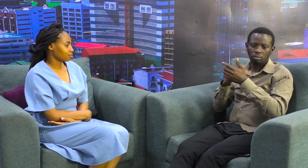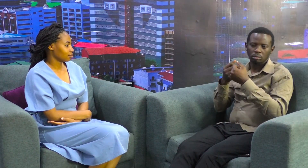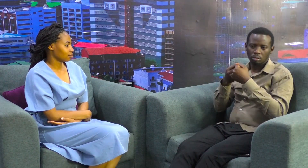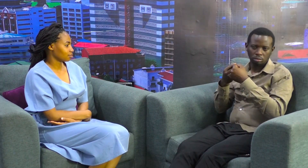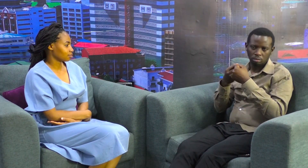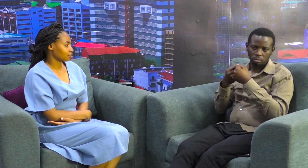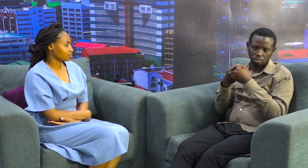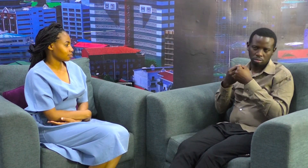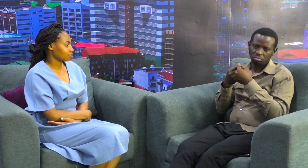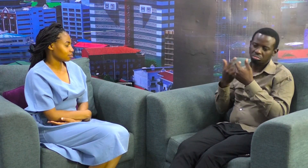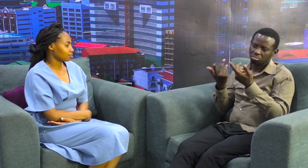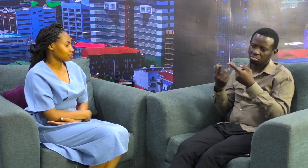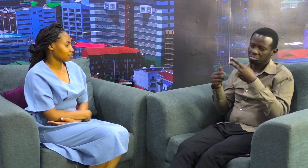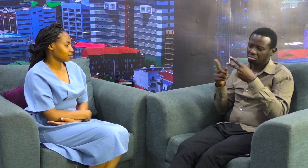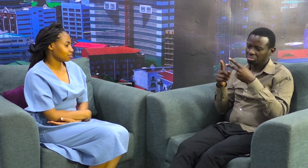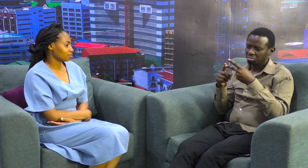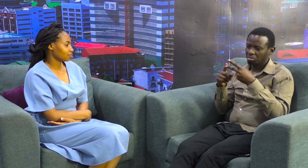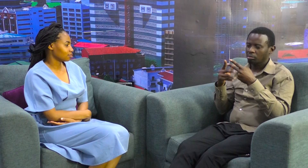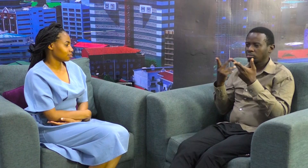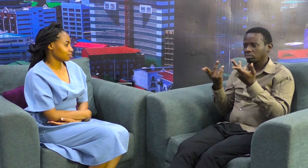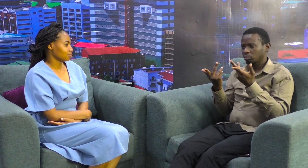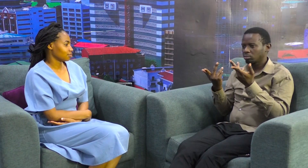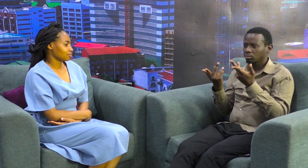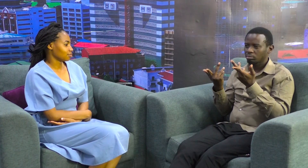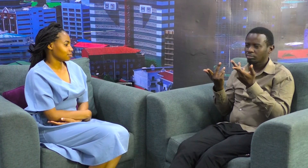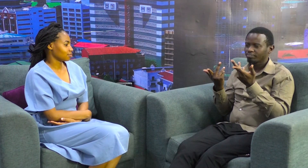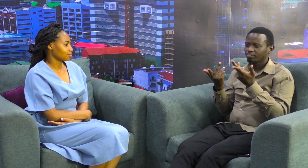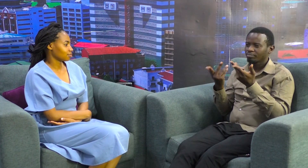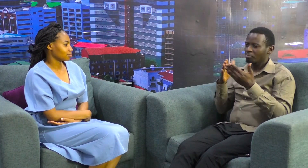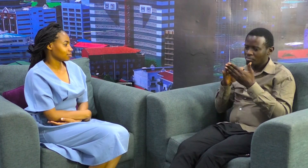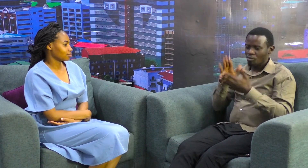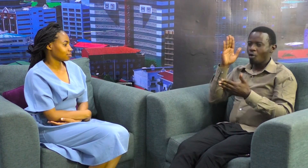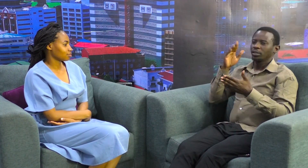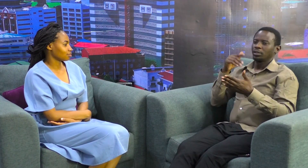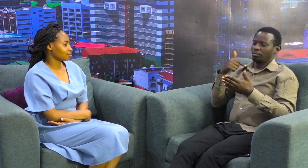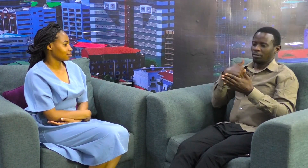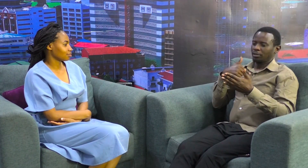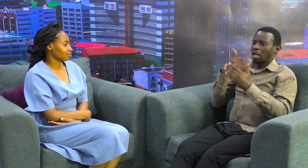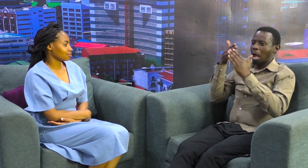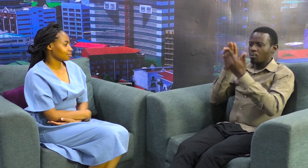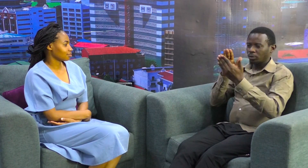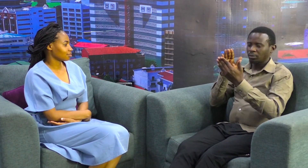But at work, sometimes it was really challenging getting work,